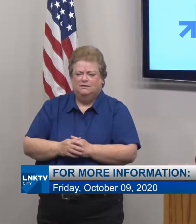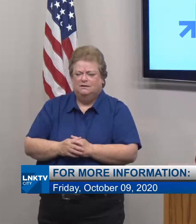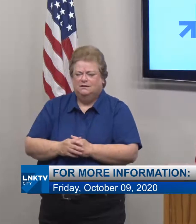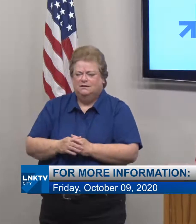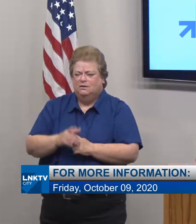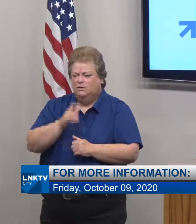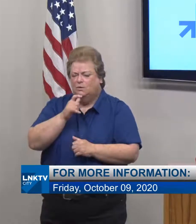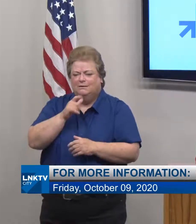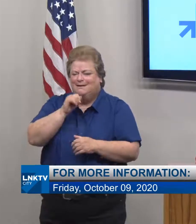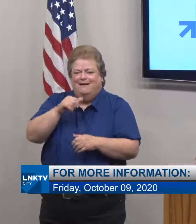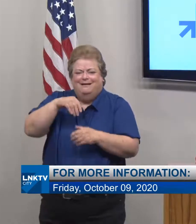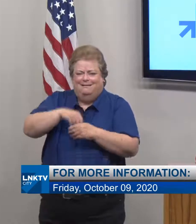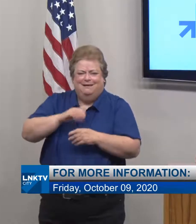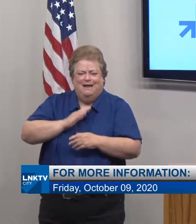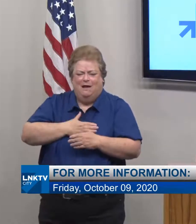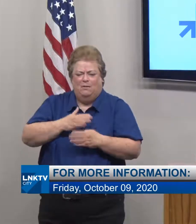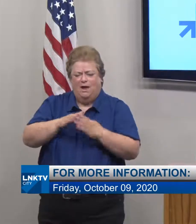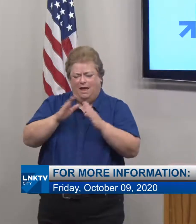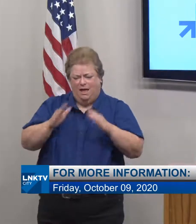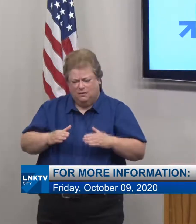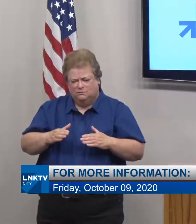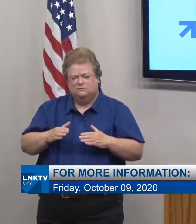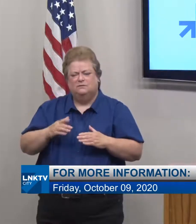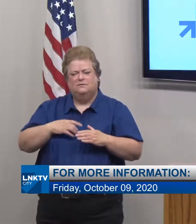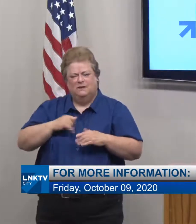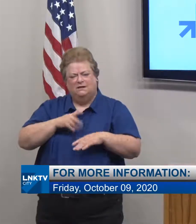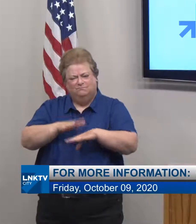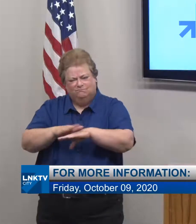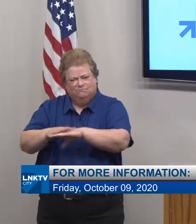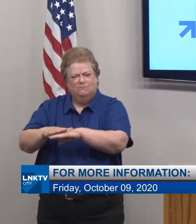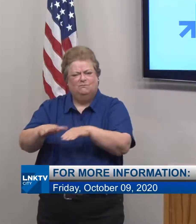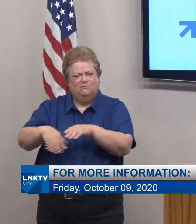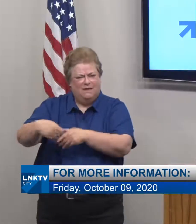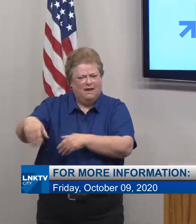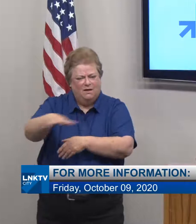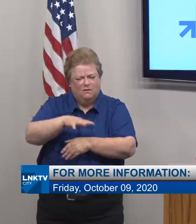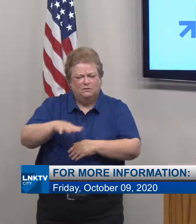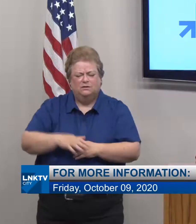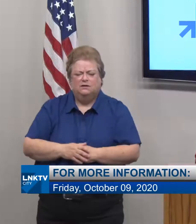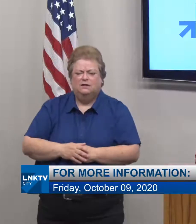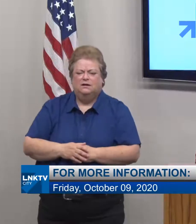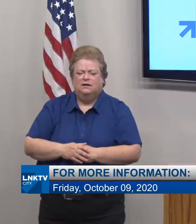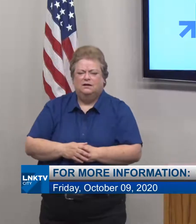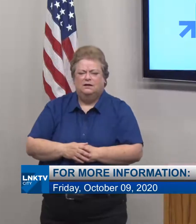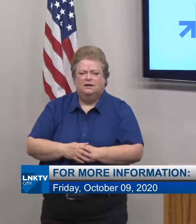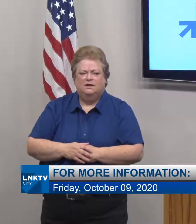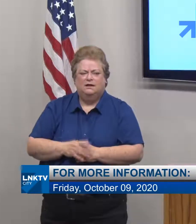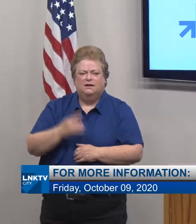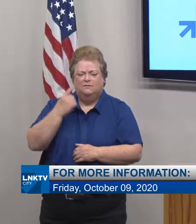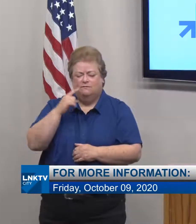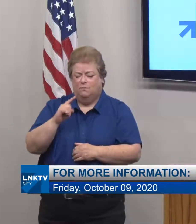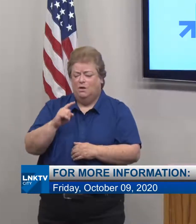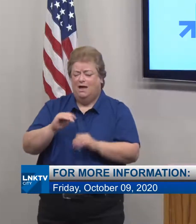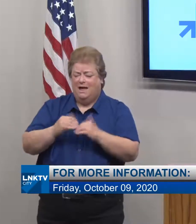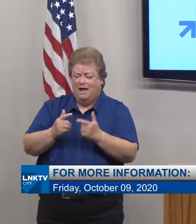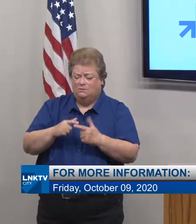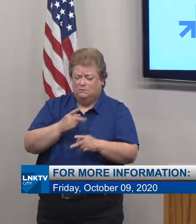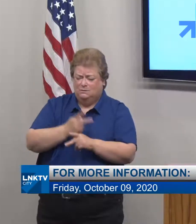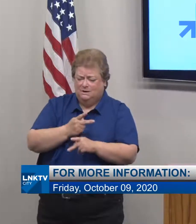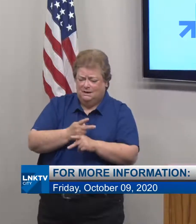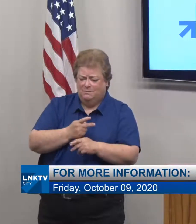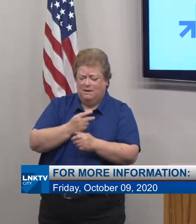of our household. For more detailed information about how to stay healthy and safe, as well as how to